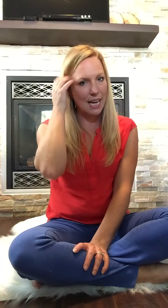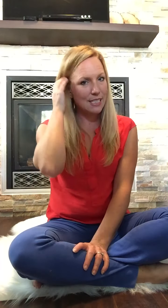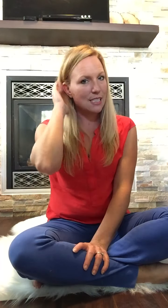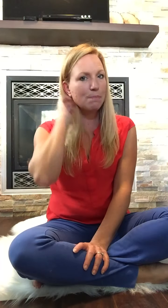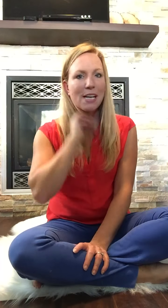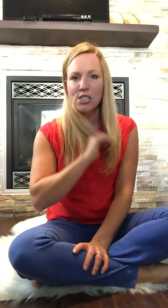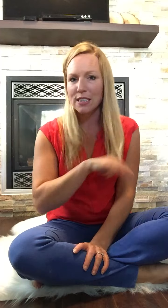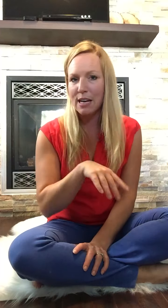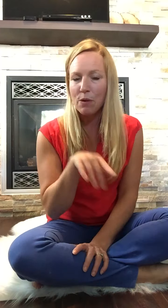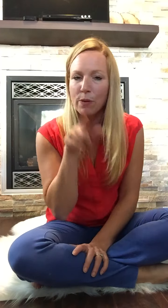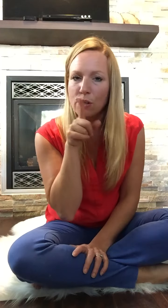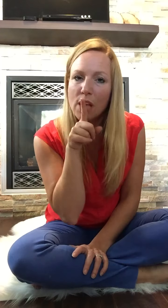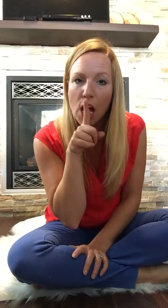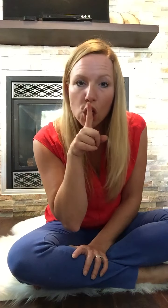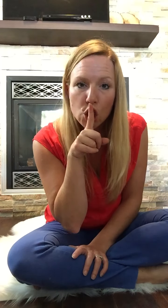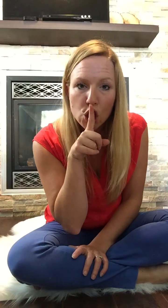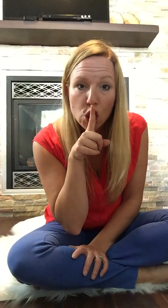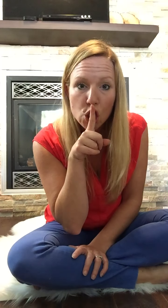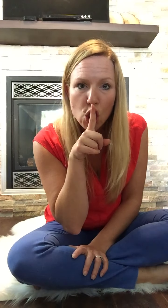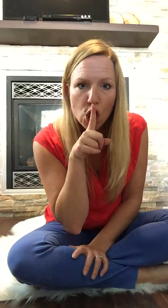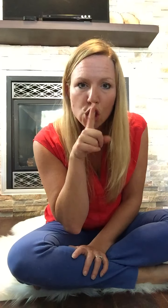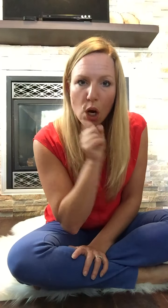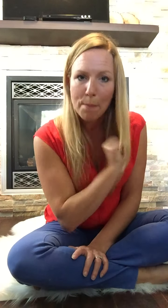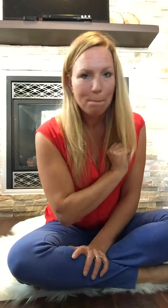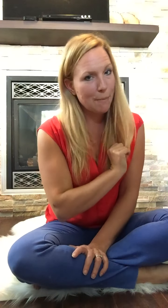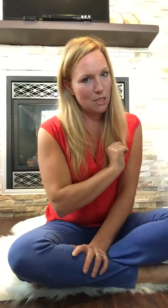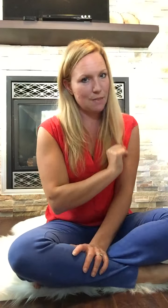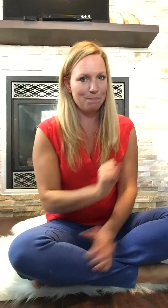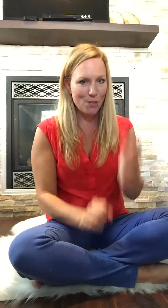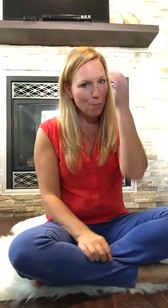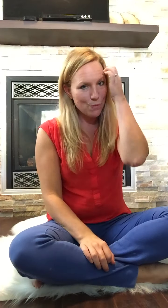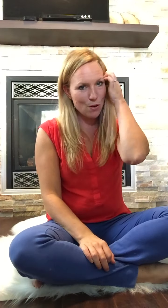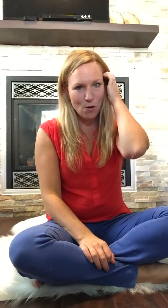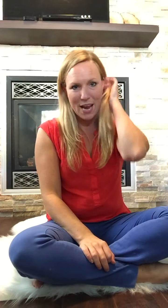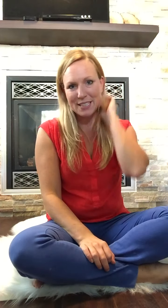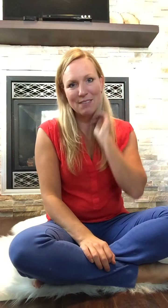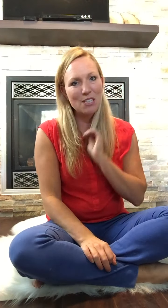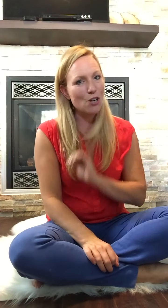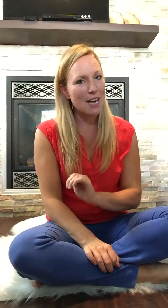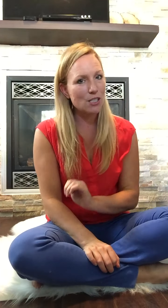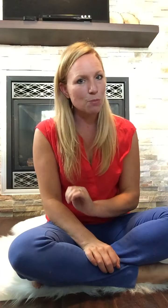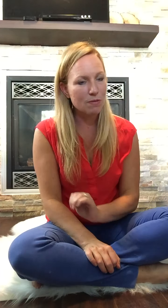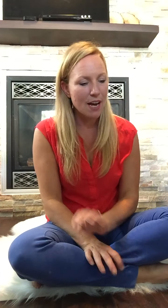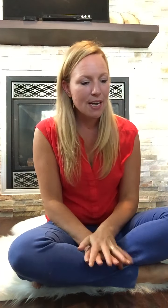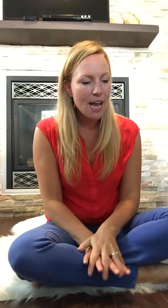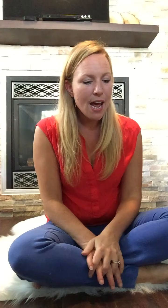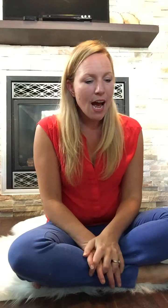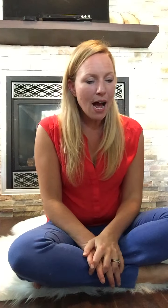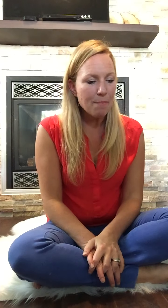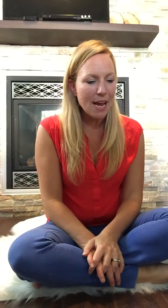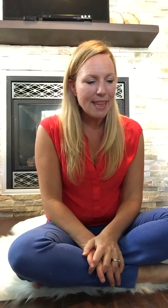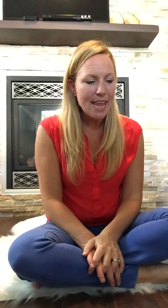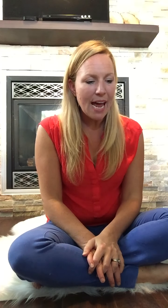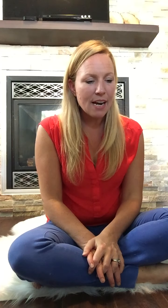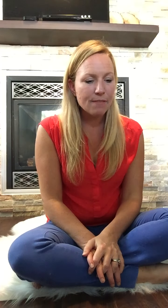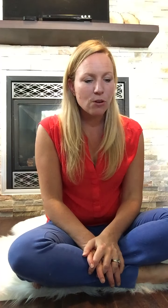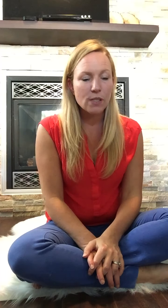class, especially when we do the shh, shh, shh part. So you go ahead and give it a try. It's super fun. And then, of course,